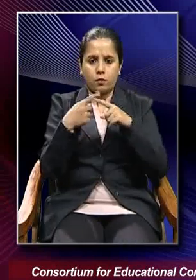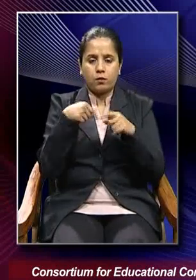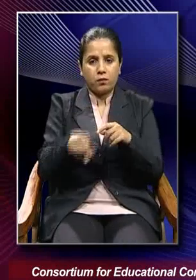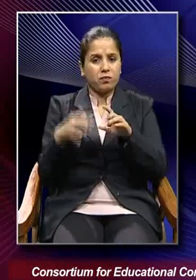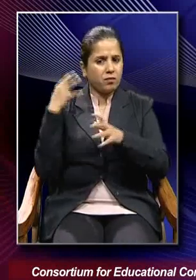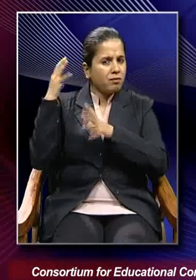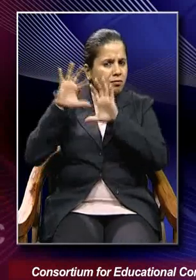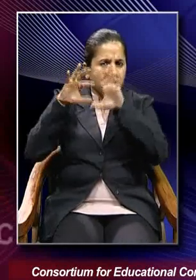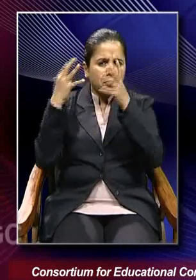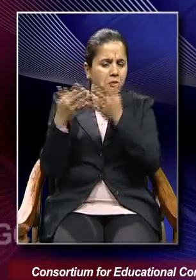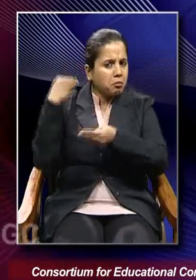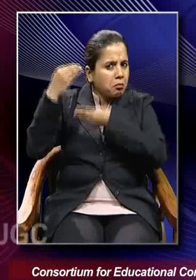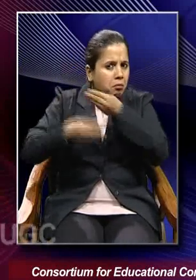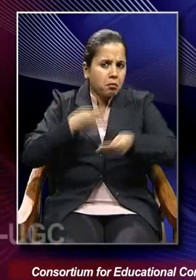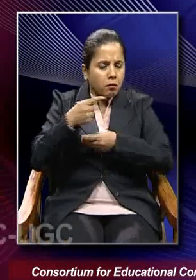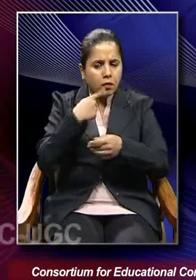heritage,